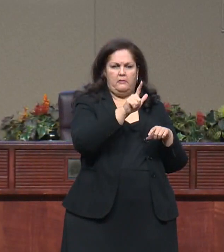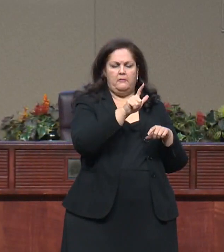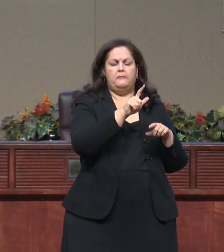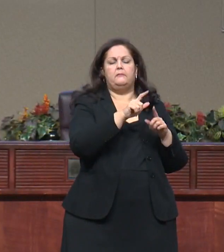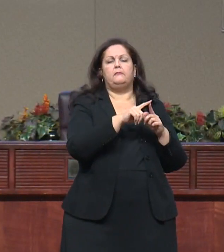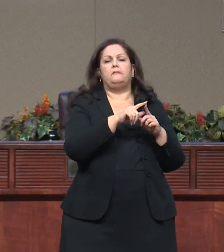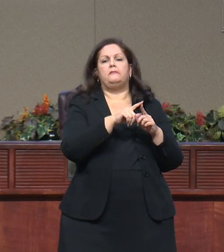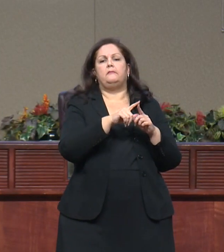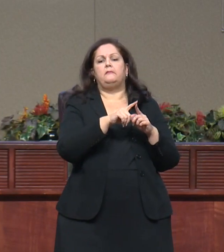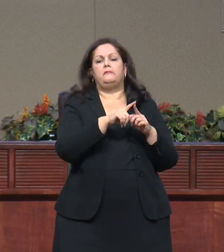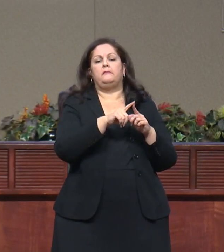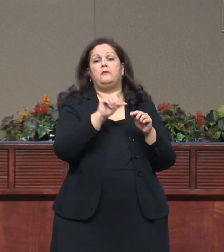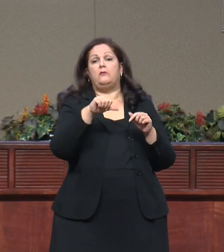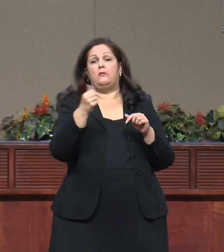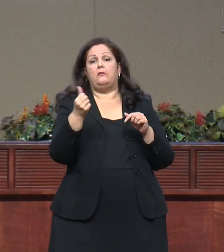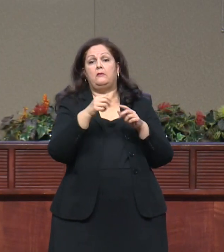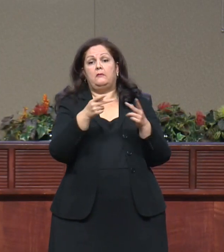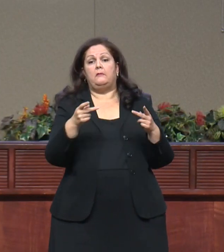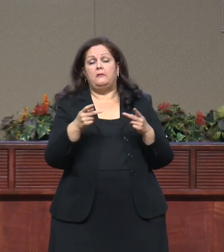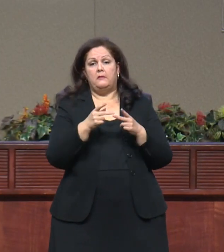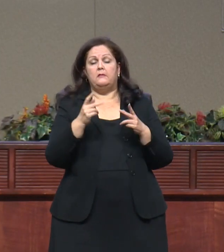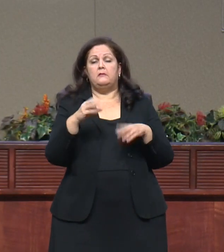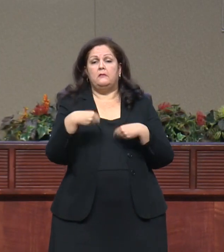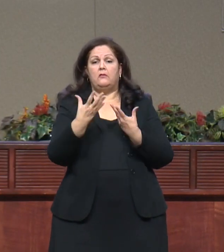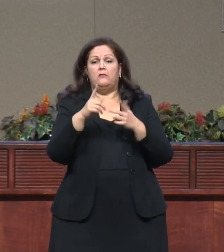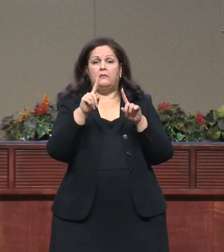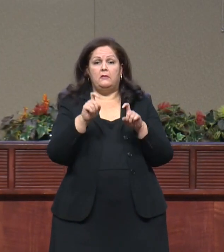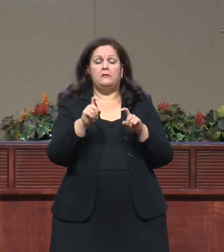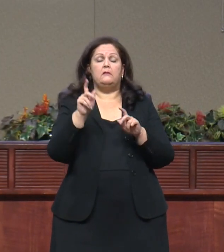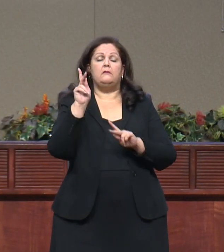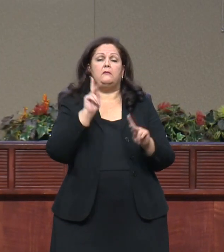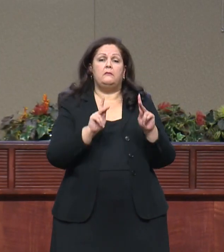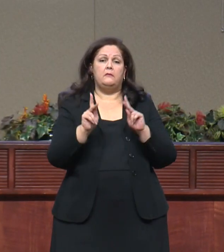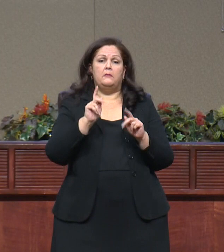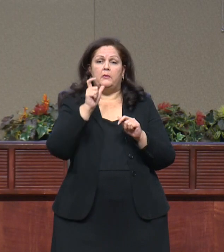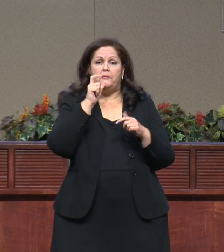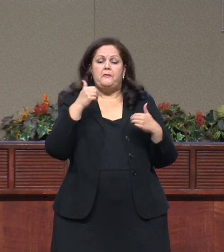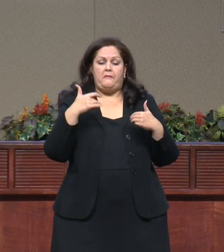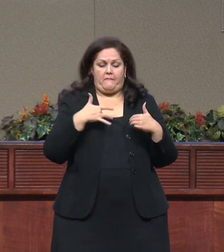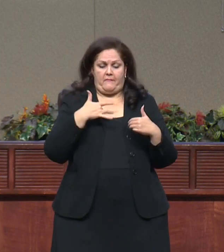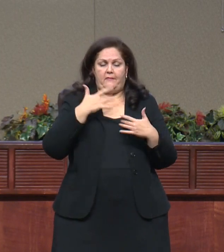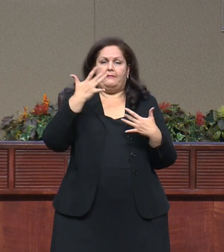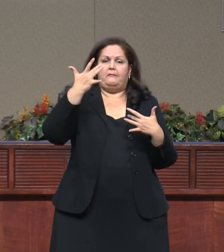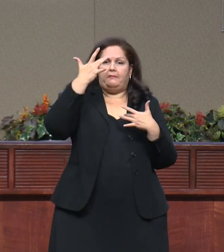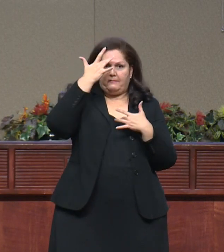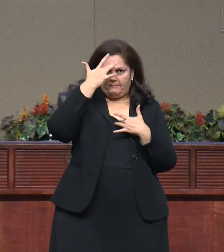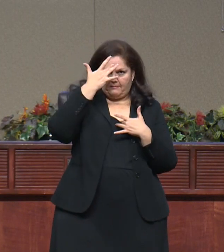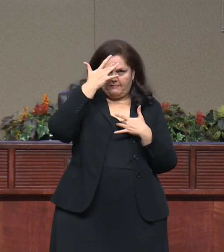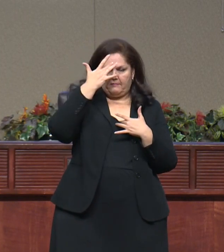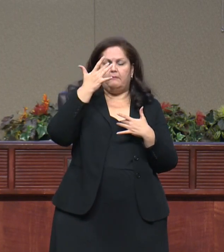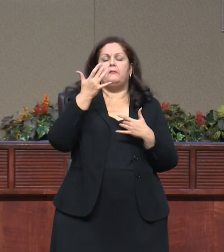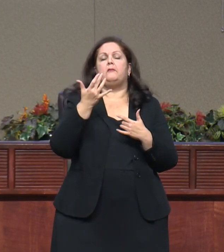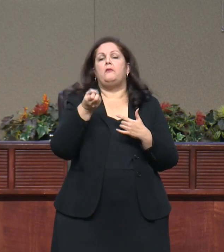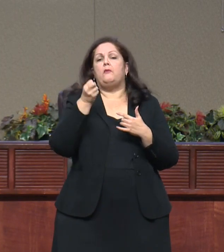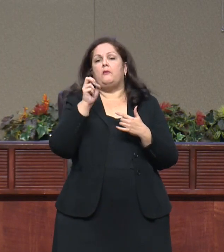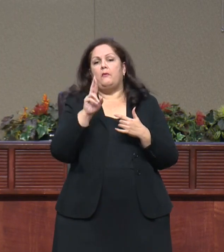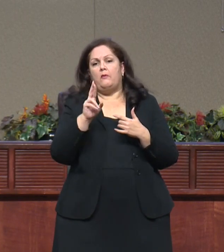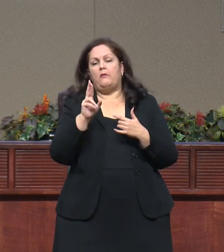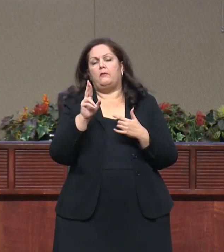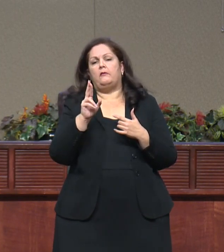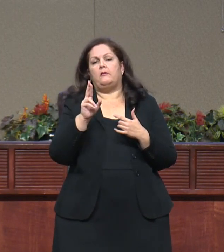are offering tests to those who are symptomatic or if they